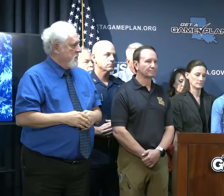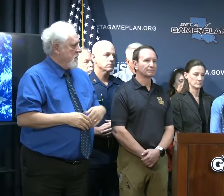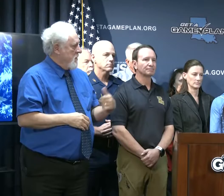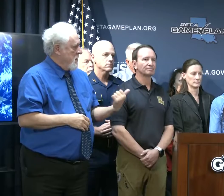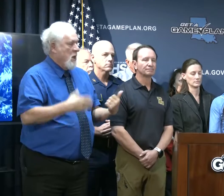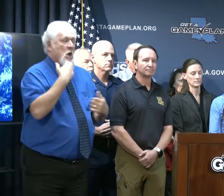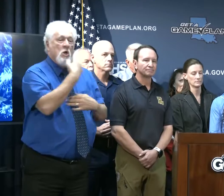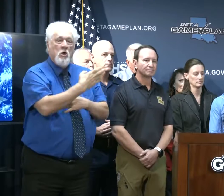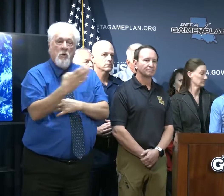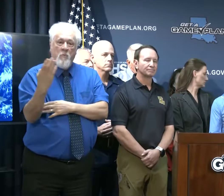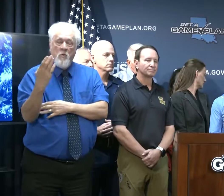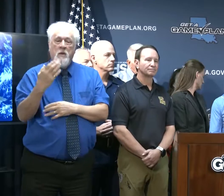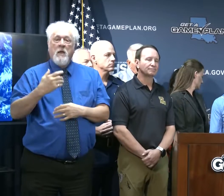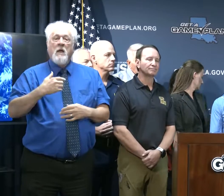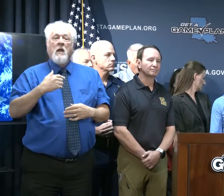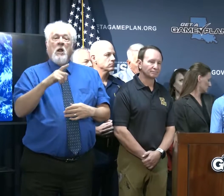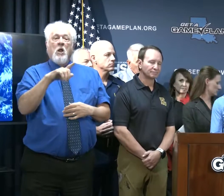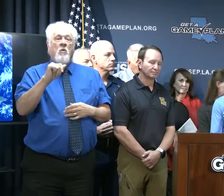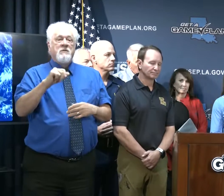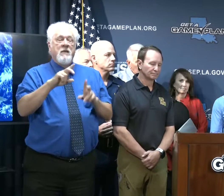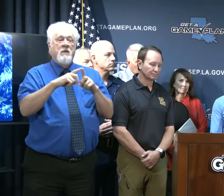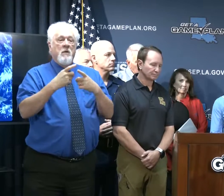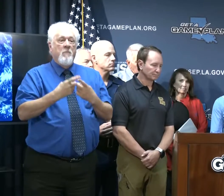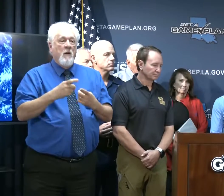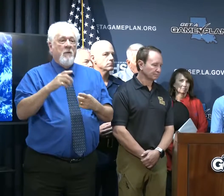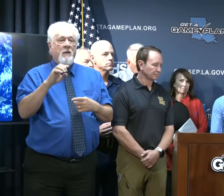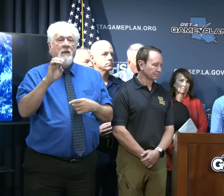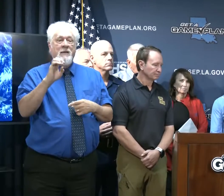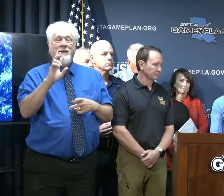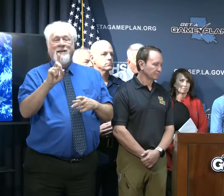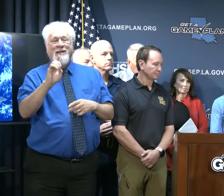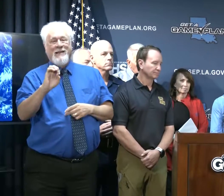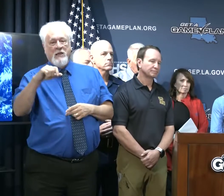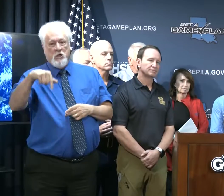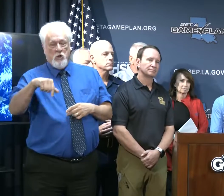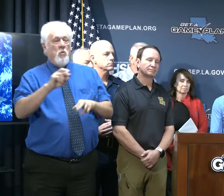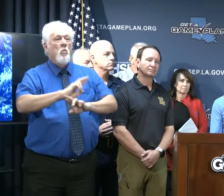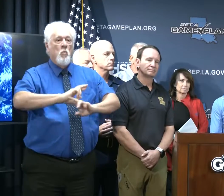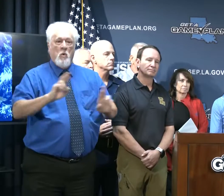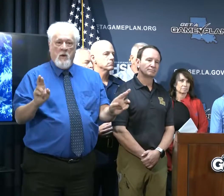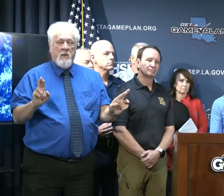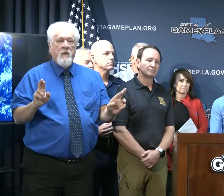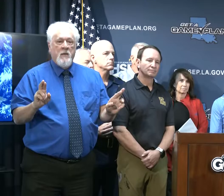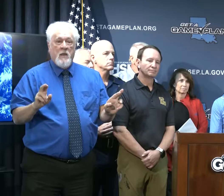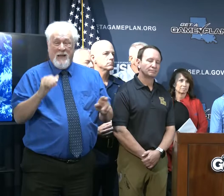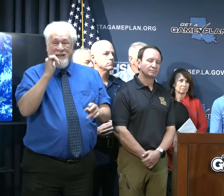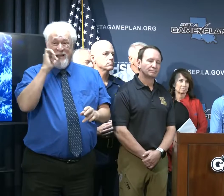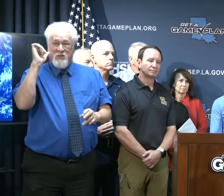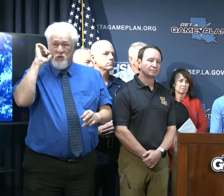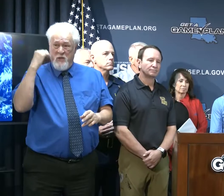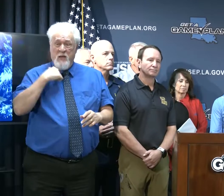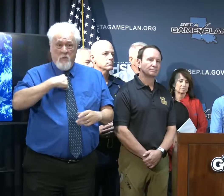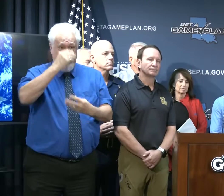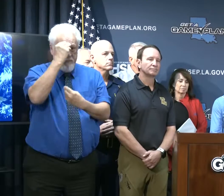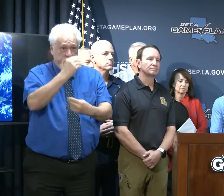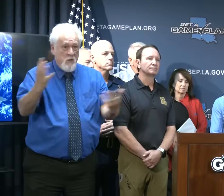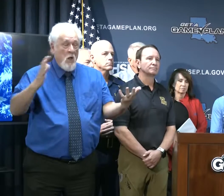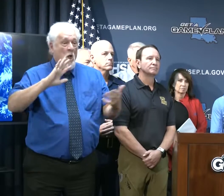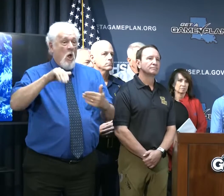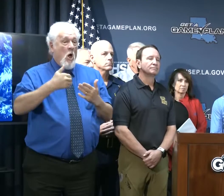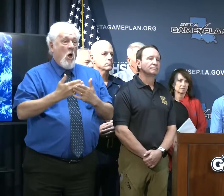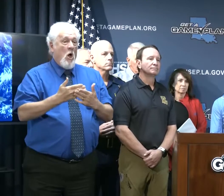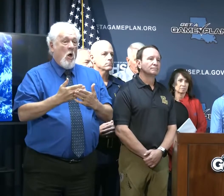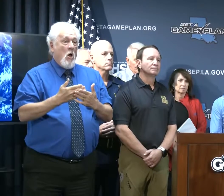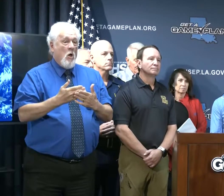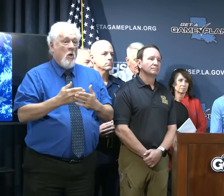Good morning, everyone. Louisiana Department of Environmental Quality stands ready. Yesterday, we notified all of the